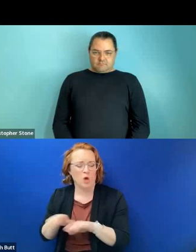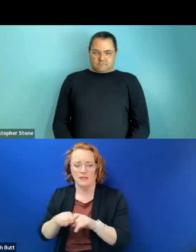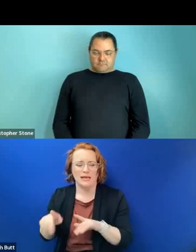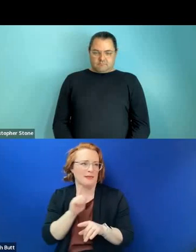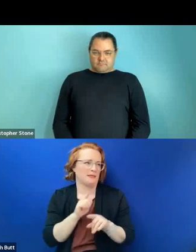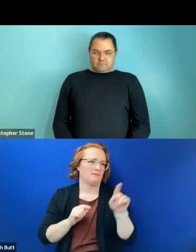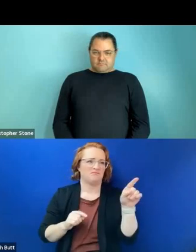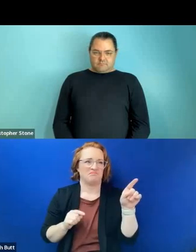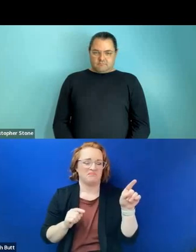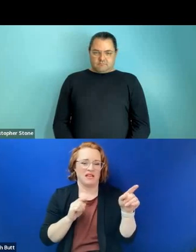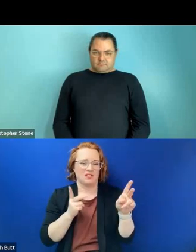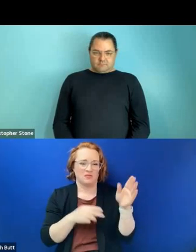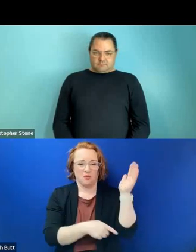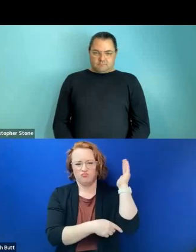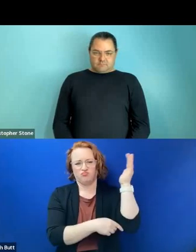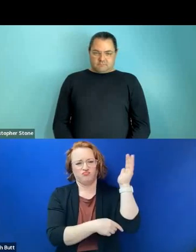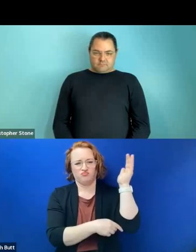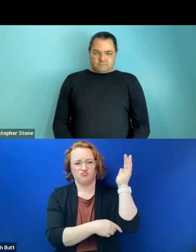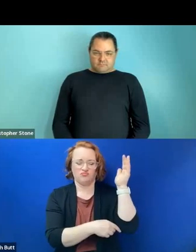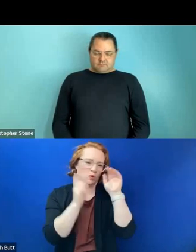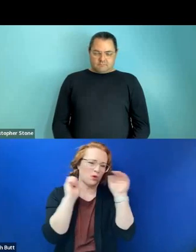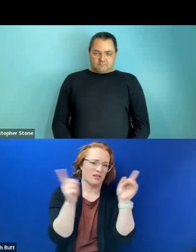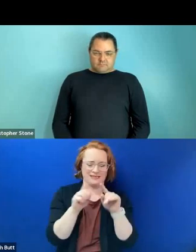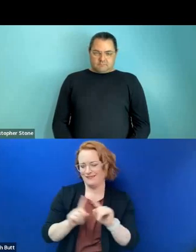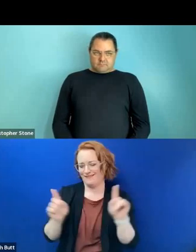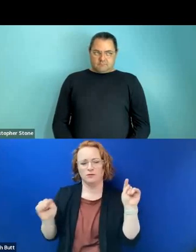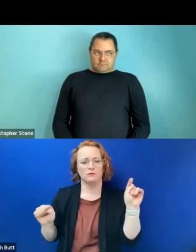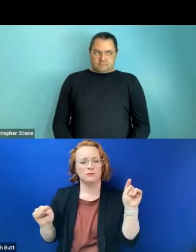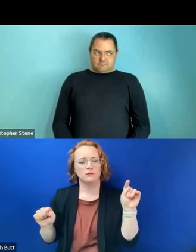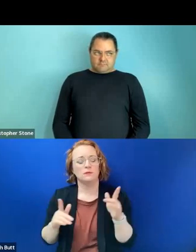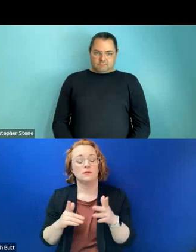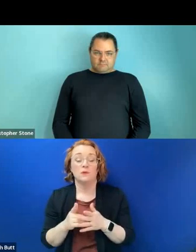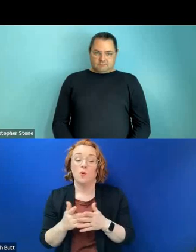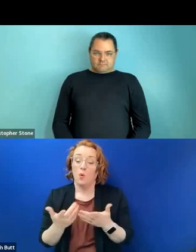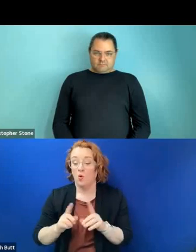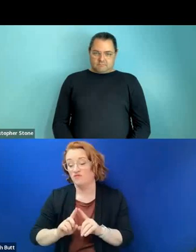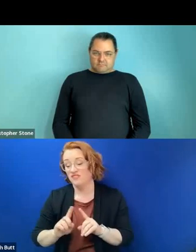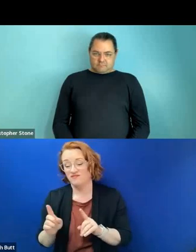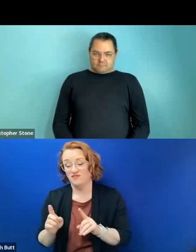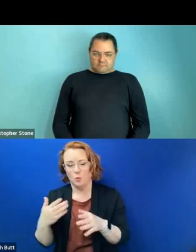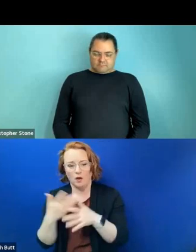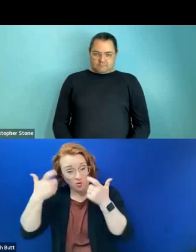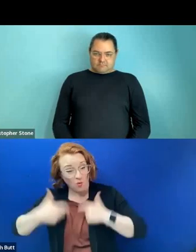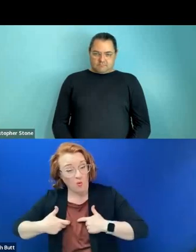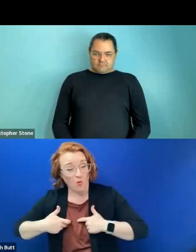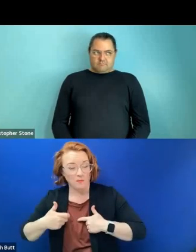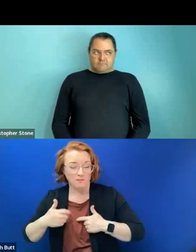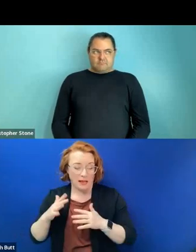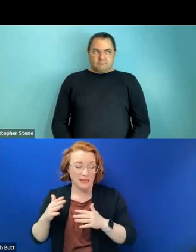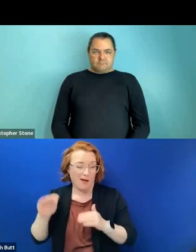same as if you're interpreting a lecture in a university. It might not be the same as if you're working in court.